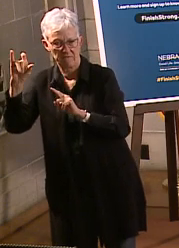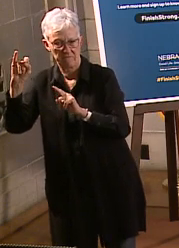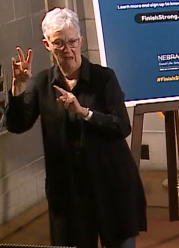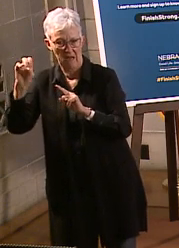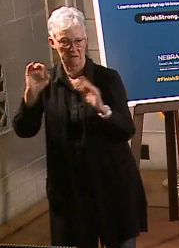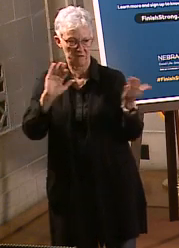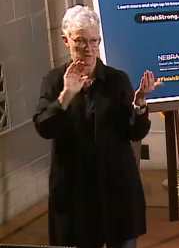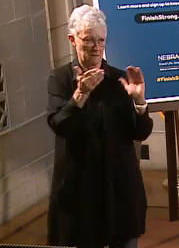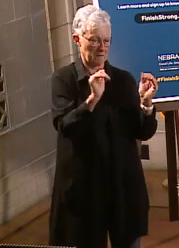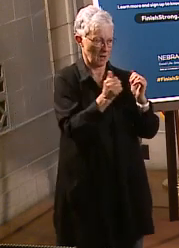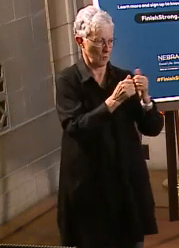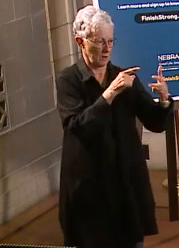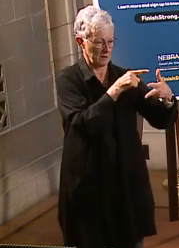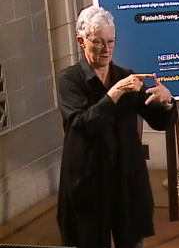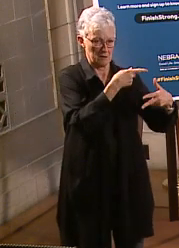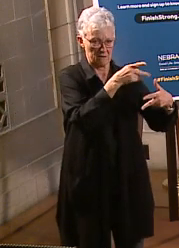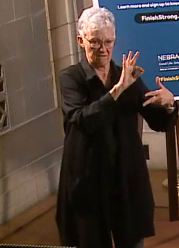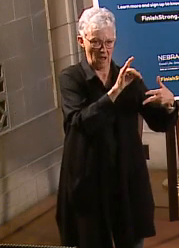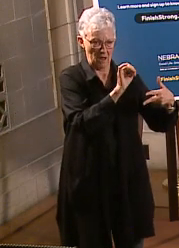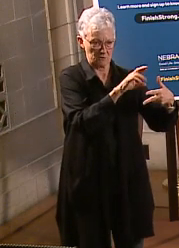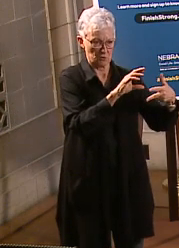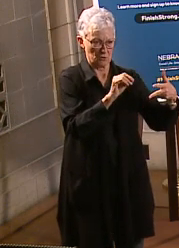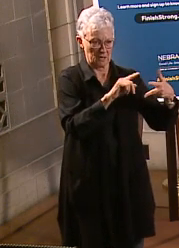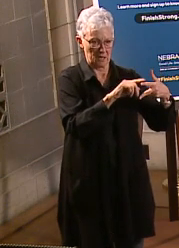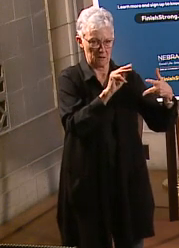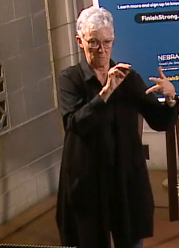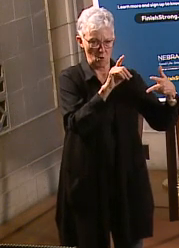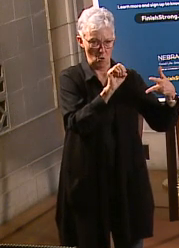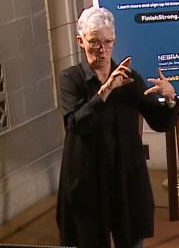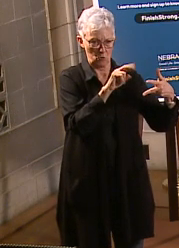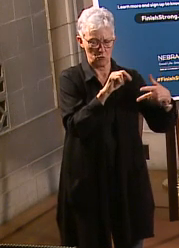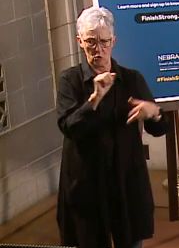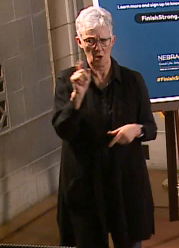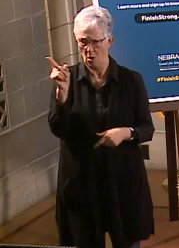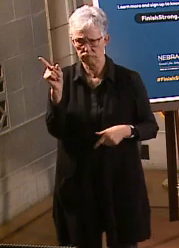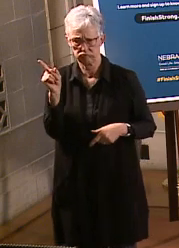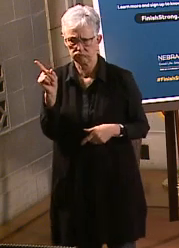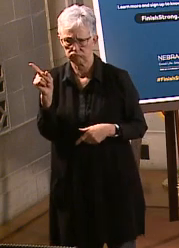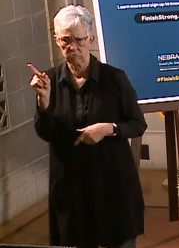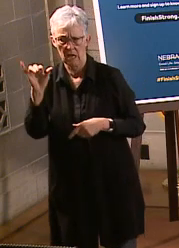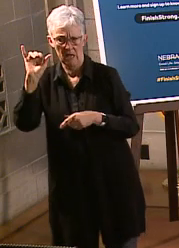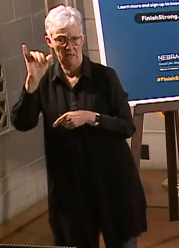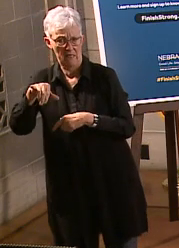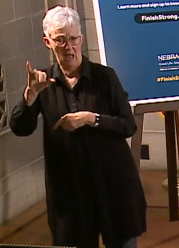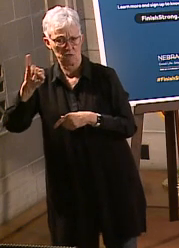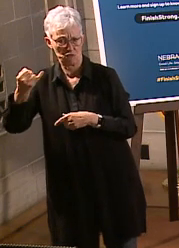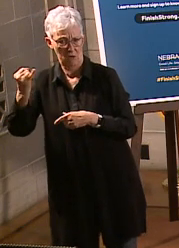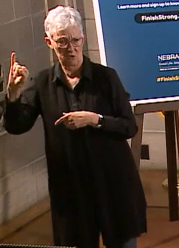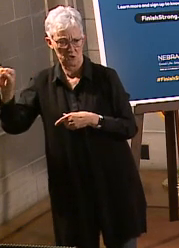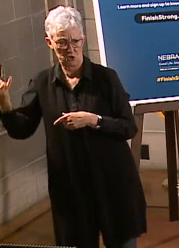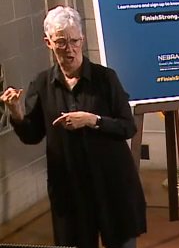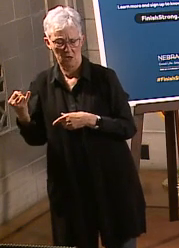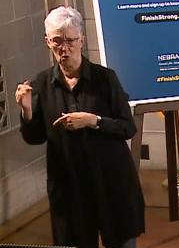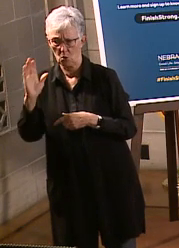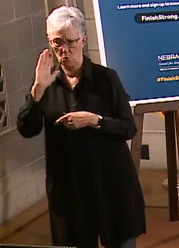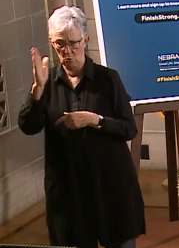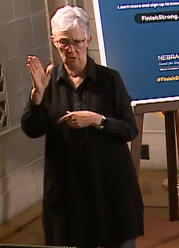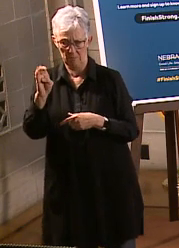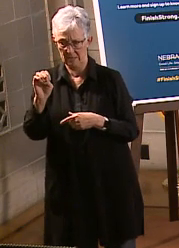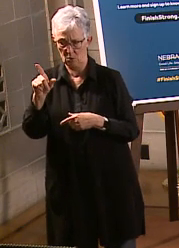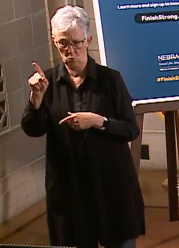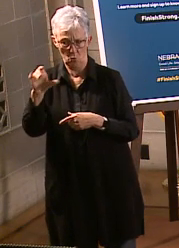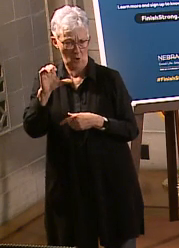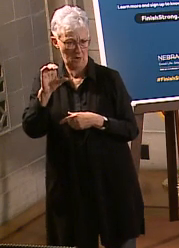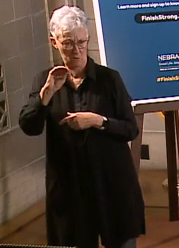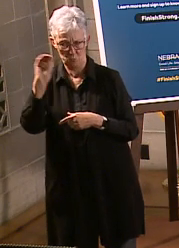of getting the symptoms of the disease, it's very effective in keeping you out of the hospital, and 100% effective is my understanding on preventing